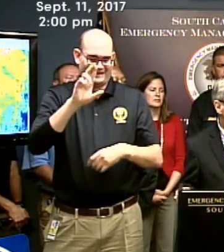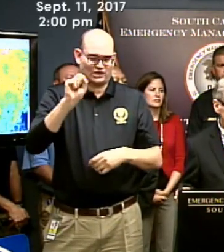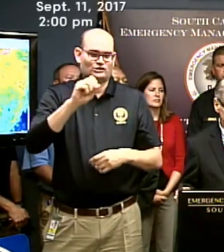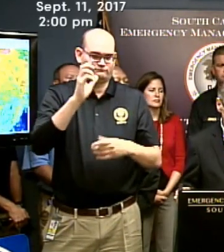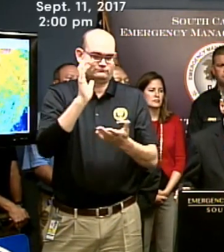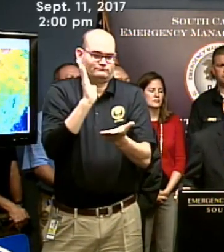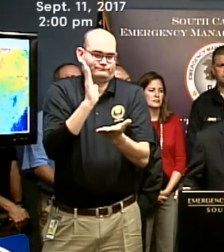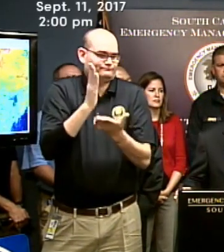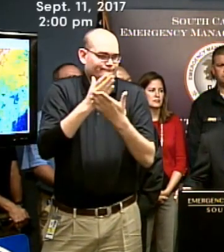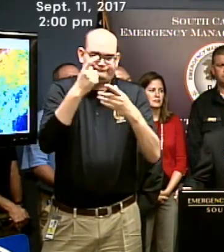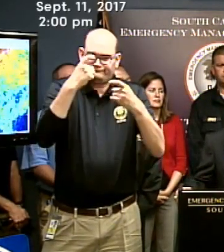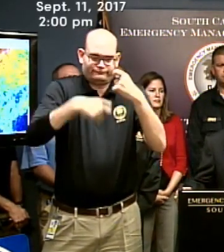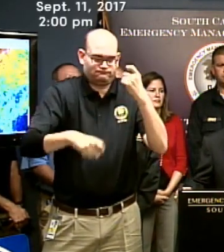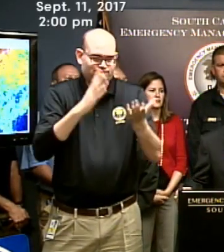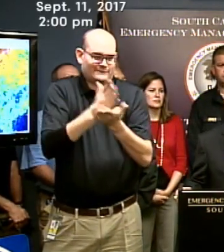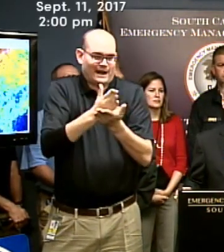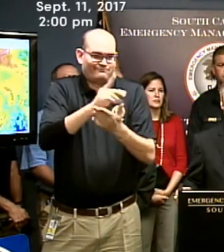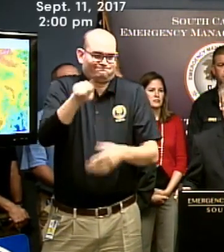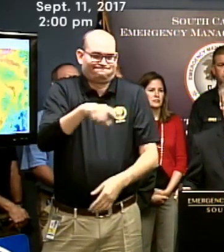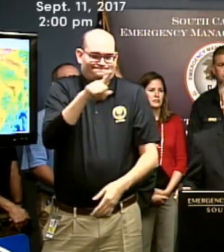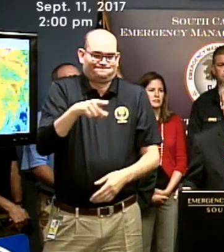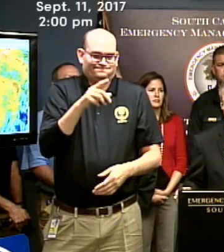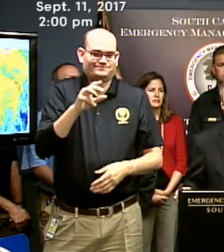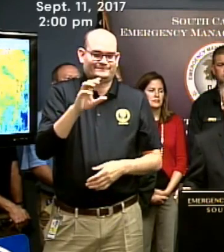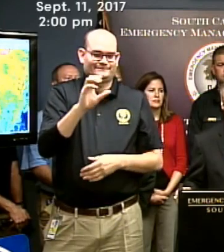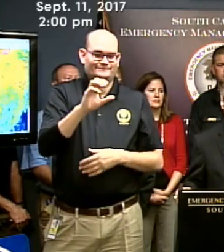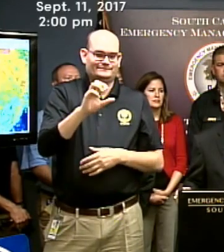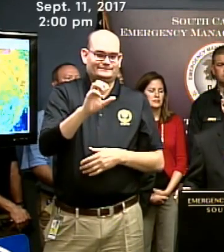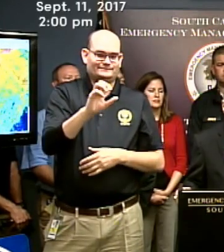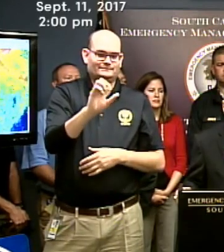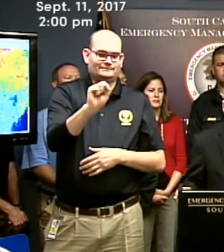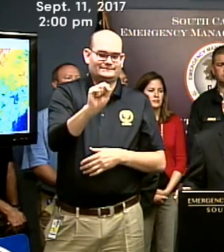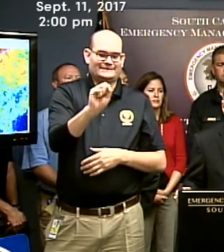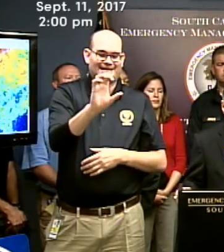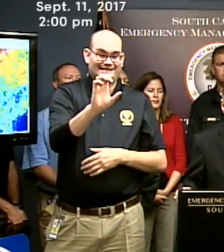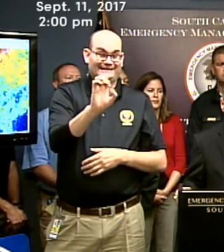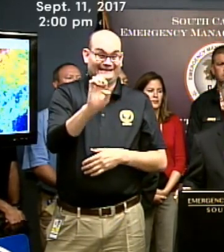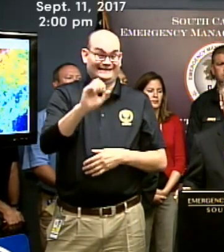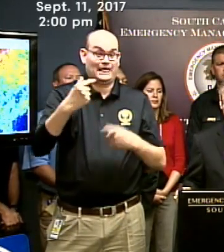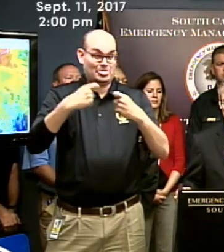as we came in. SC&G had about 93,000 of those.